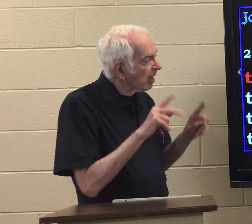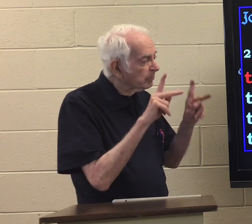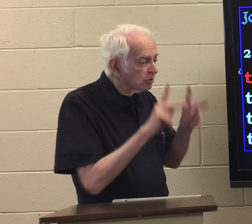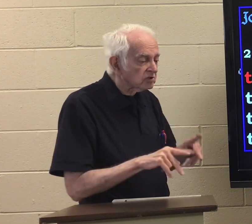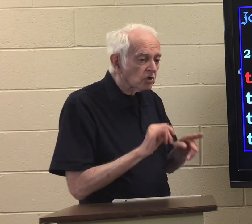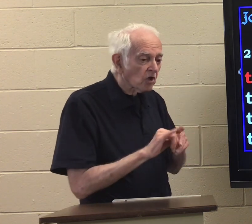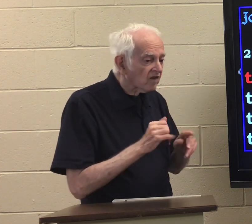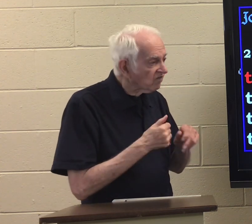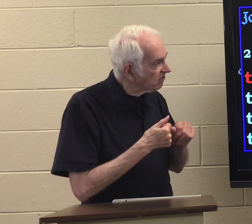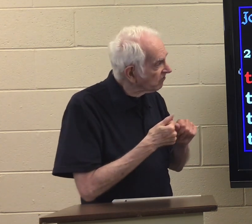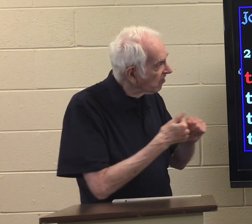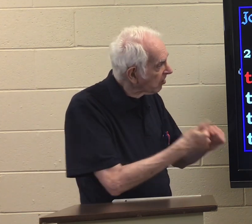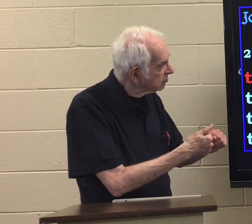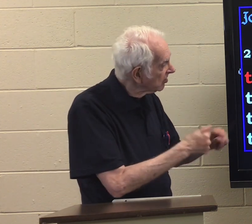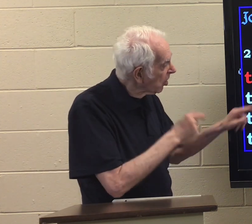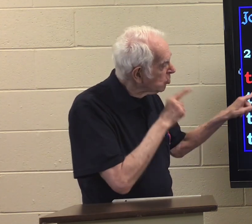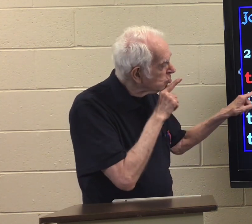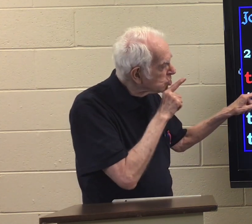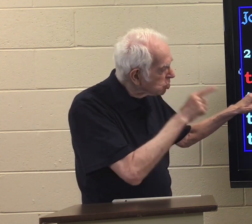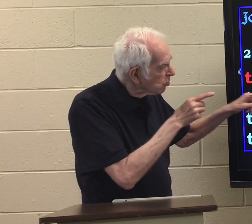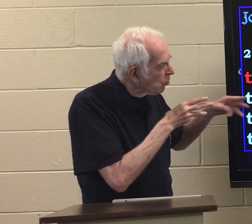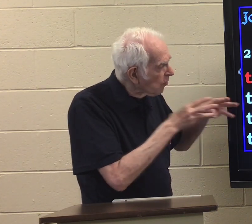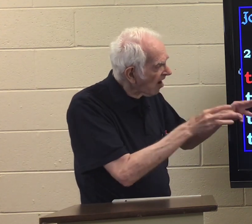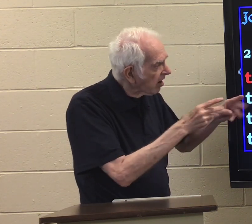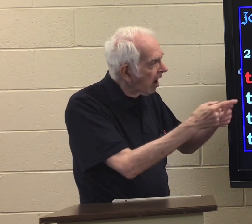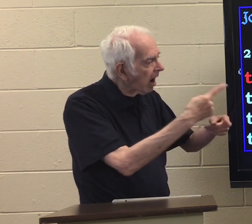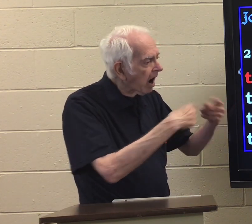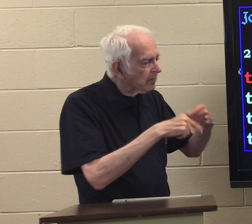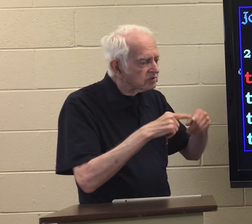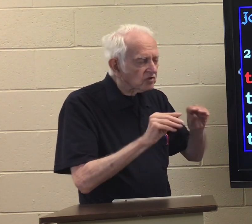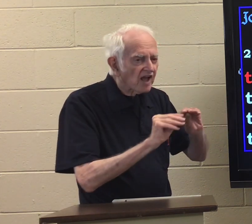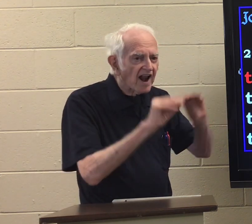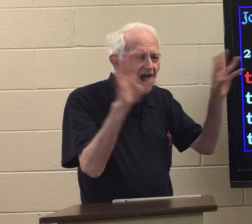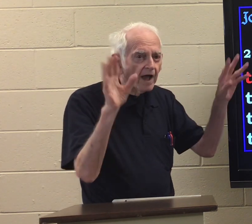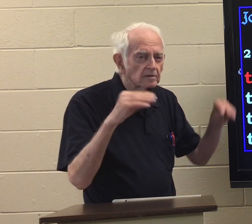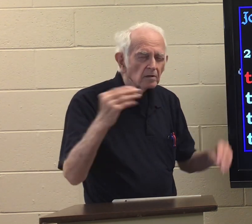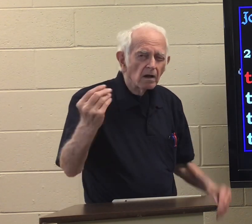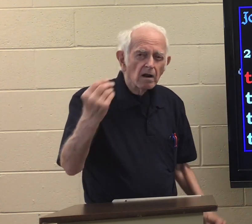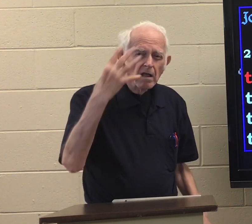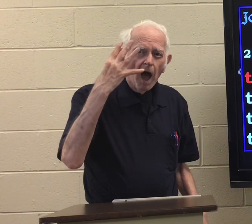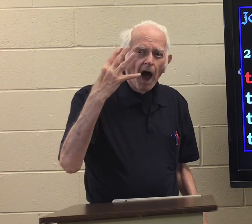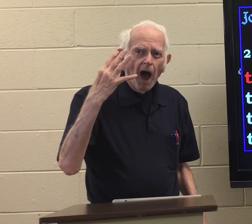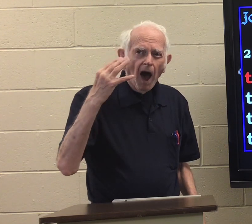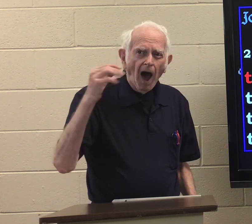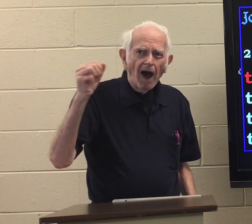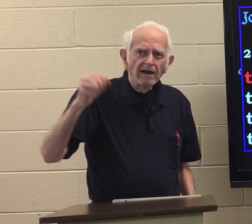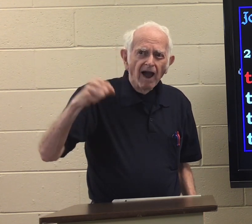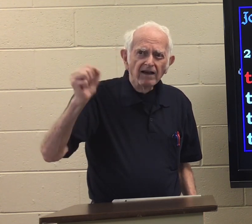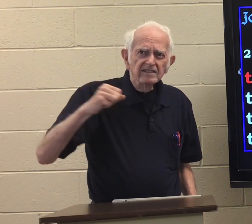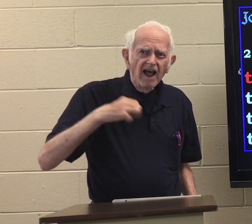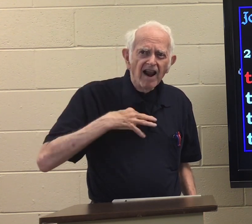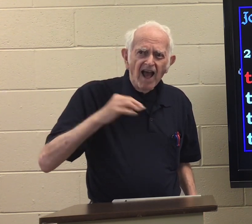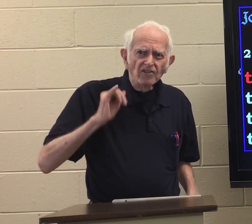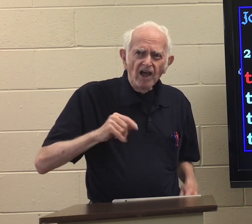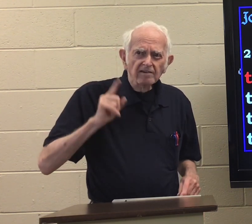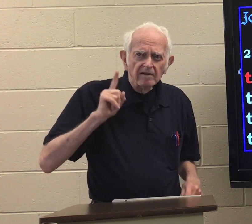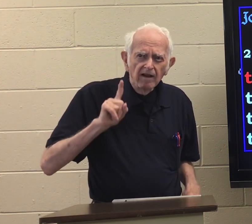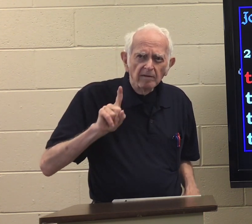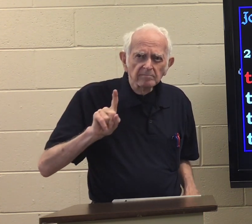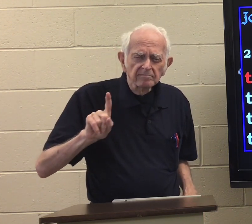But the person that follows the true way comes to the light. Yes, I like that.